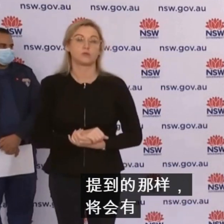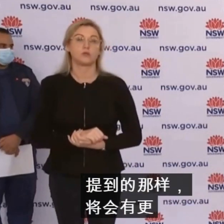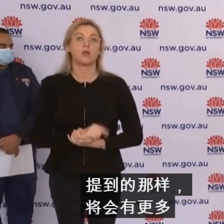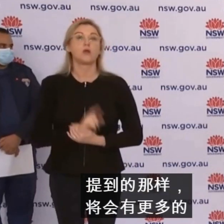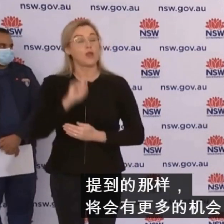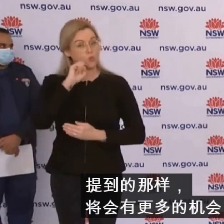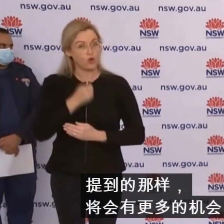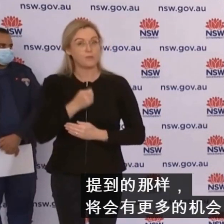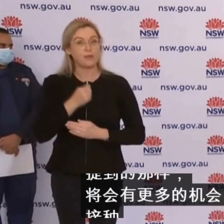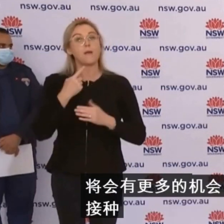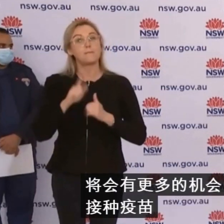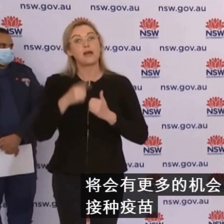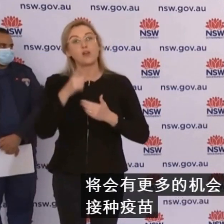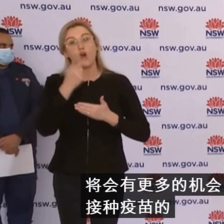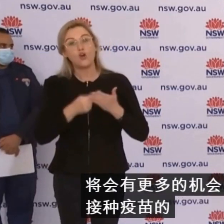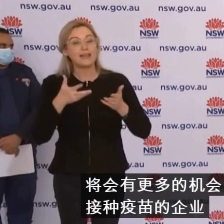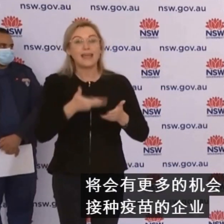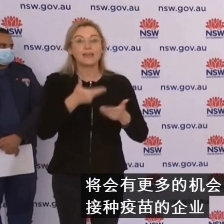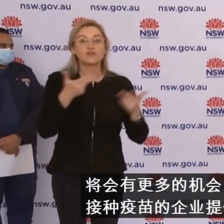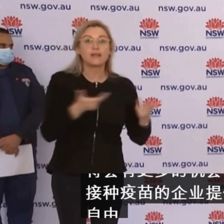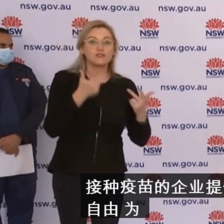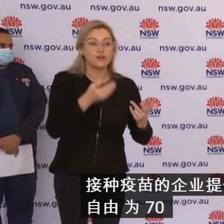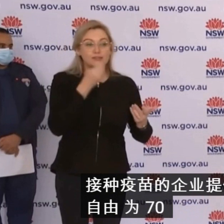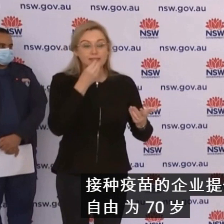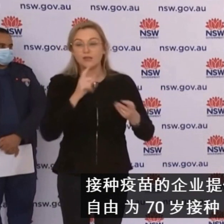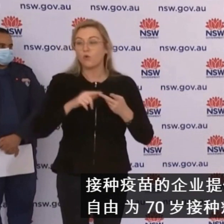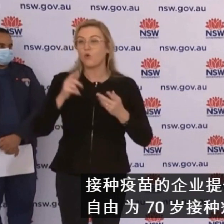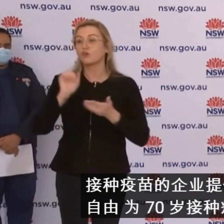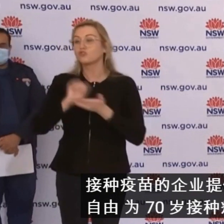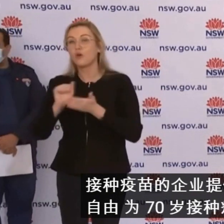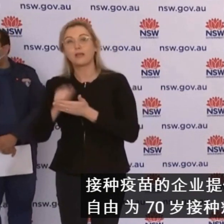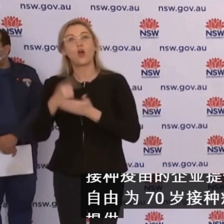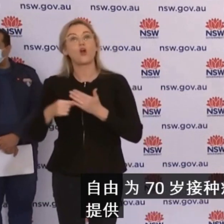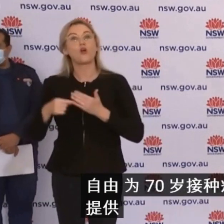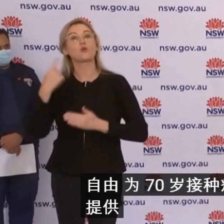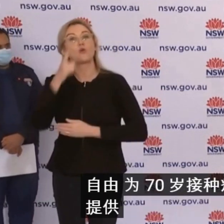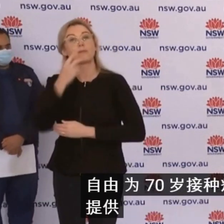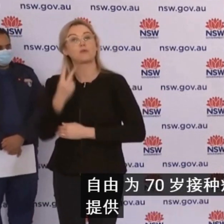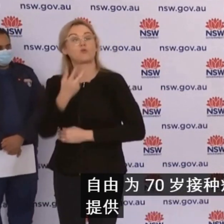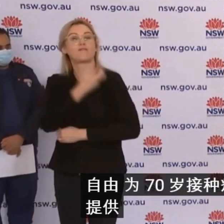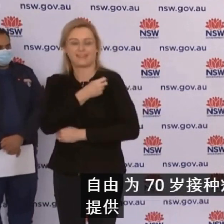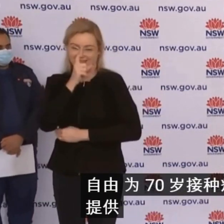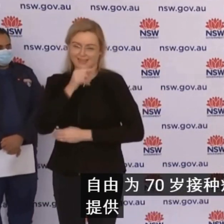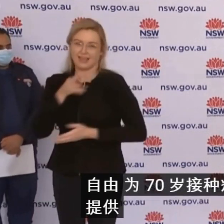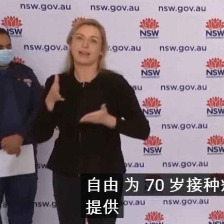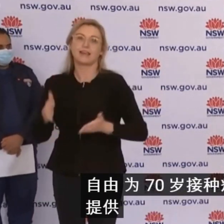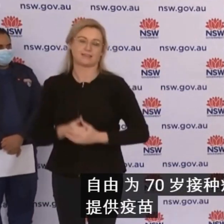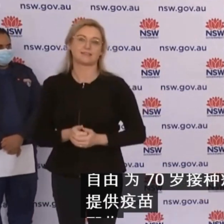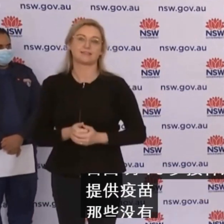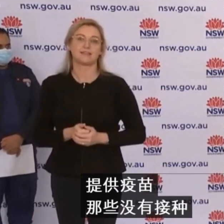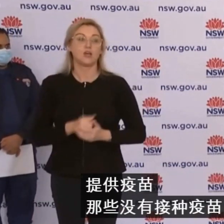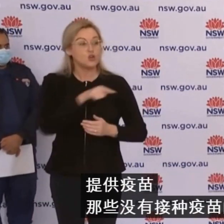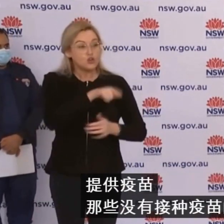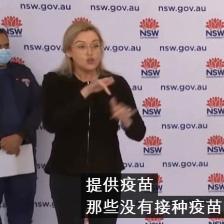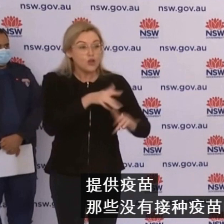more freedoms for those that are vaccinated, for businesses that have their staff vaccinated, for individuals that are vaccinated. At 70%, those